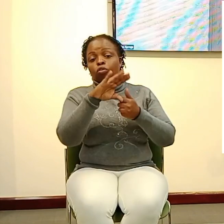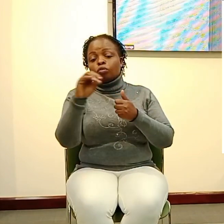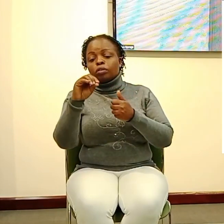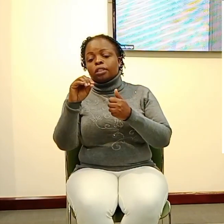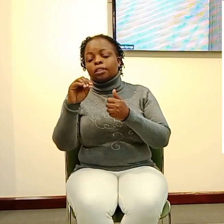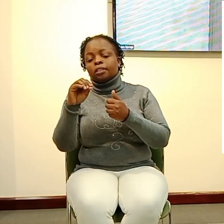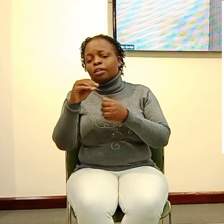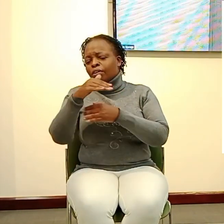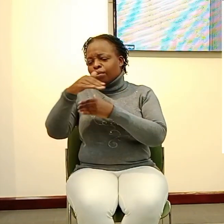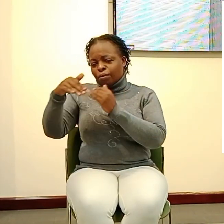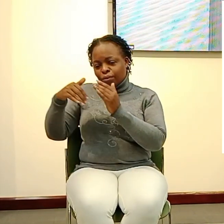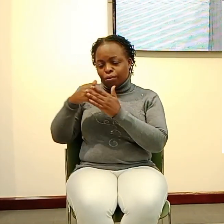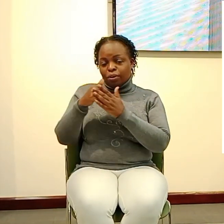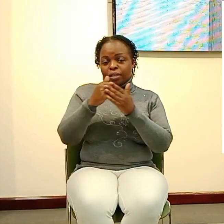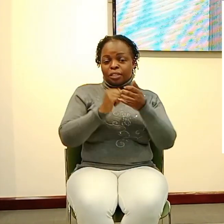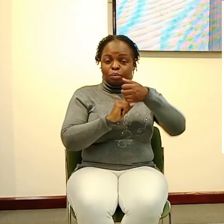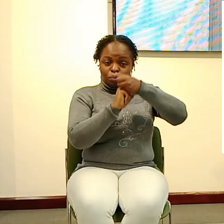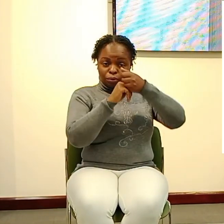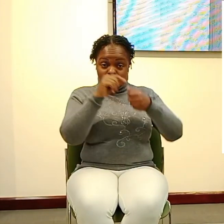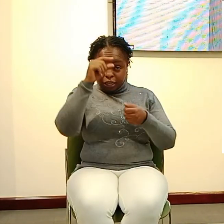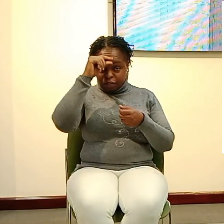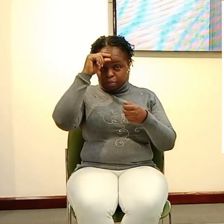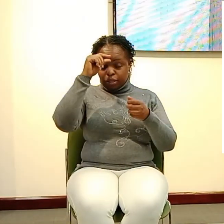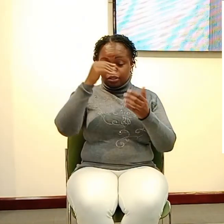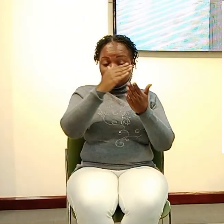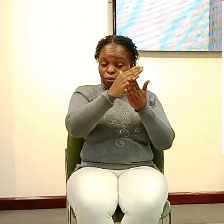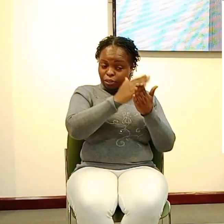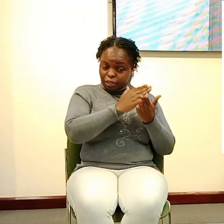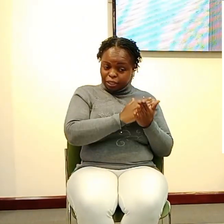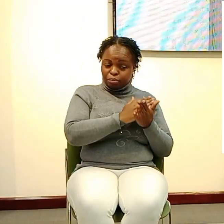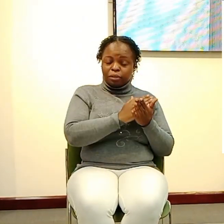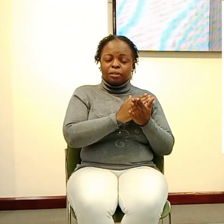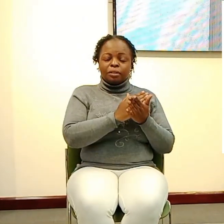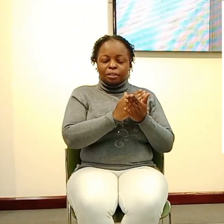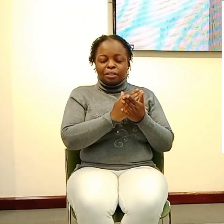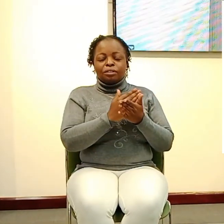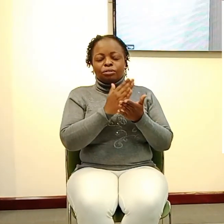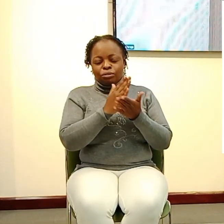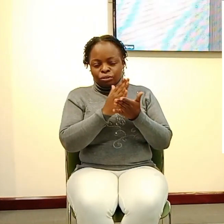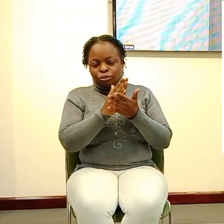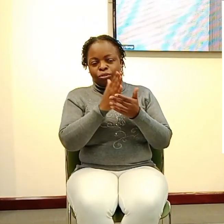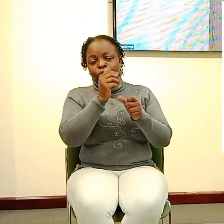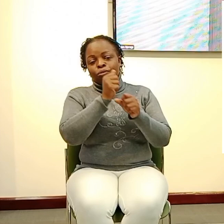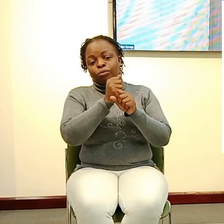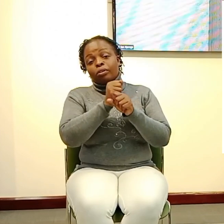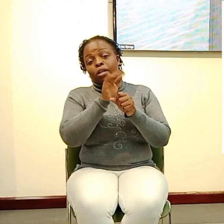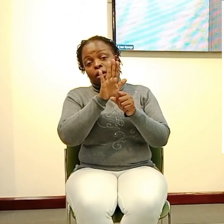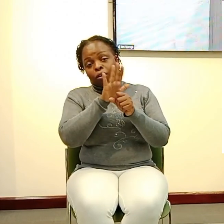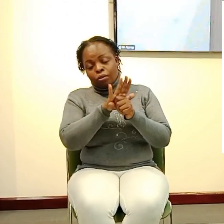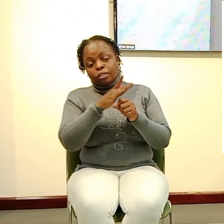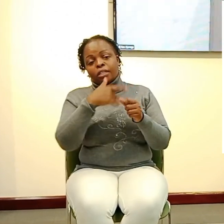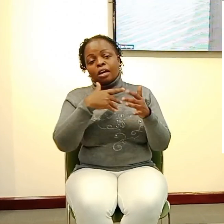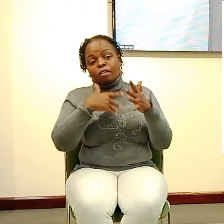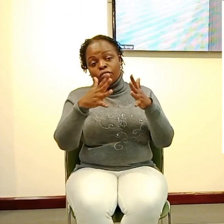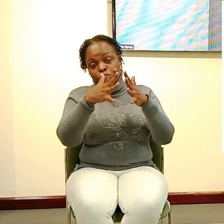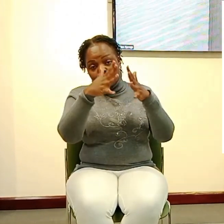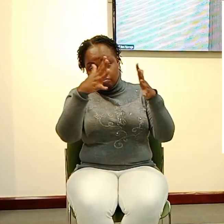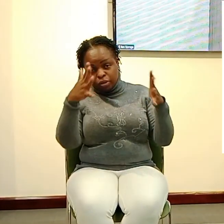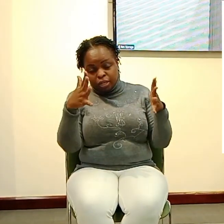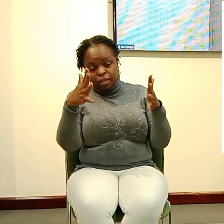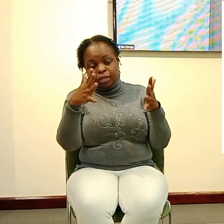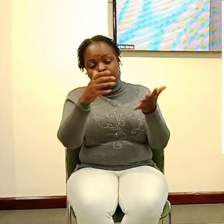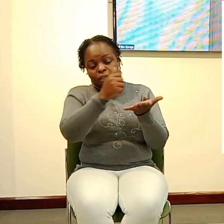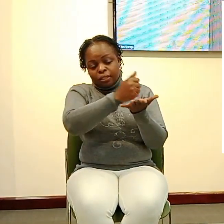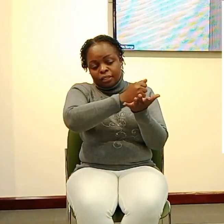support government programs. They have external, there's so much that they do. They have a huge footprint in